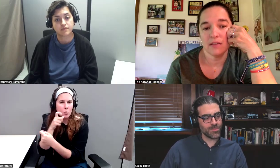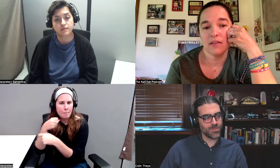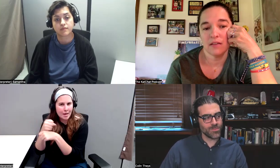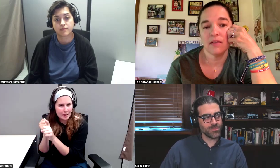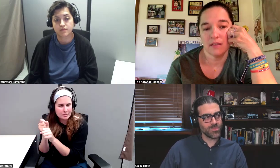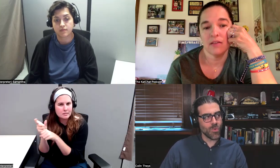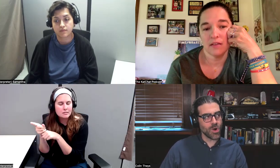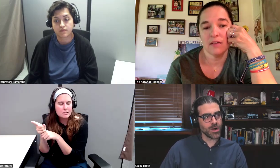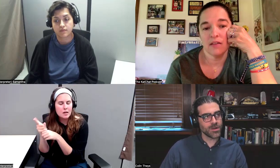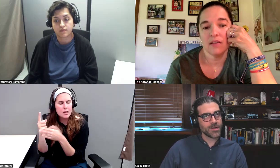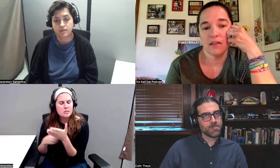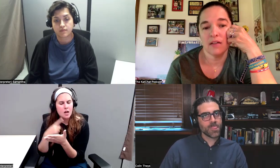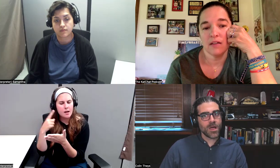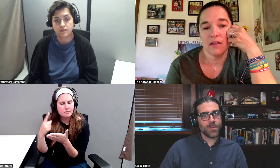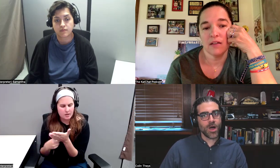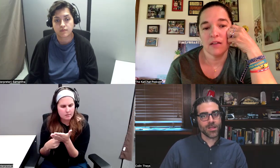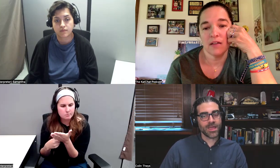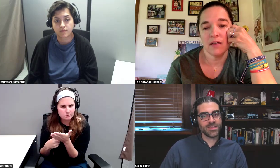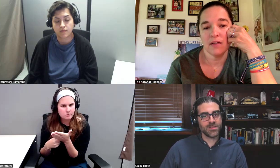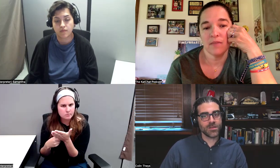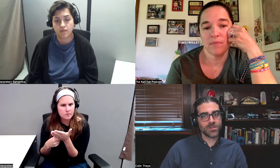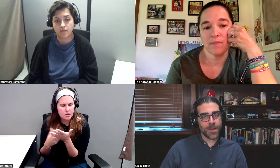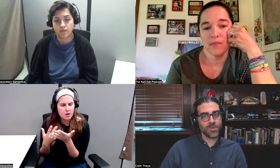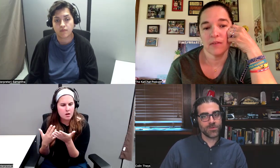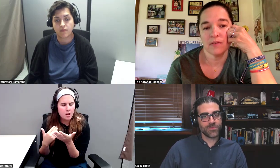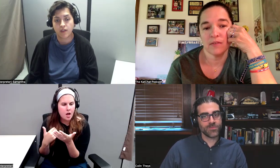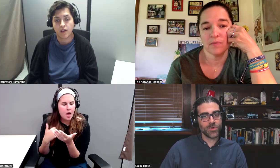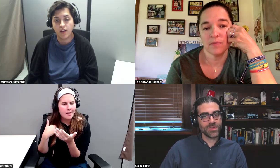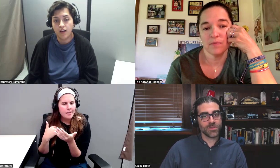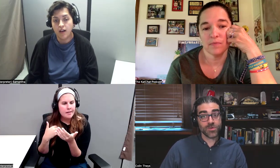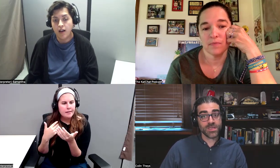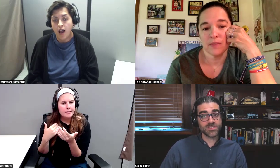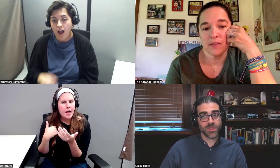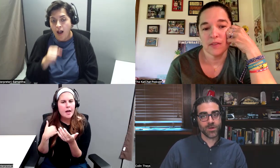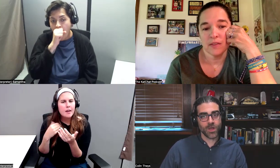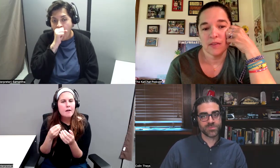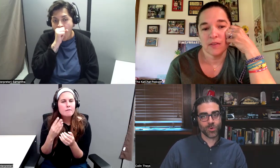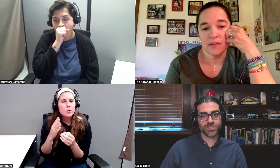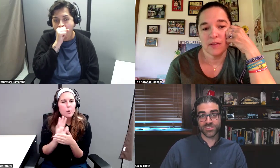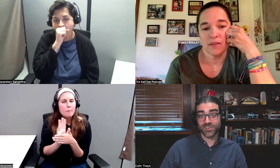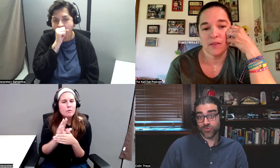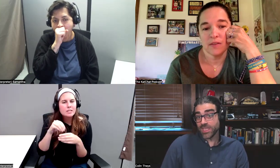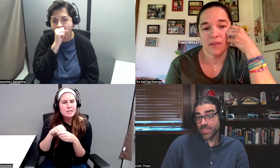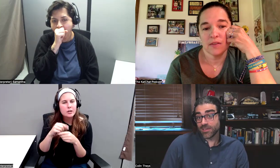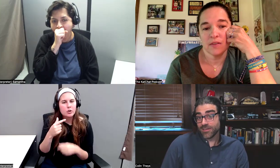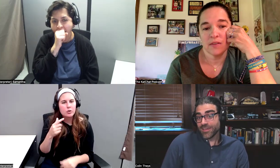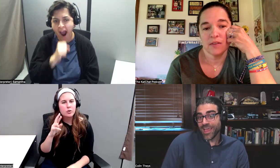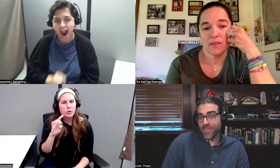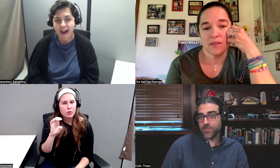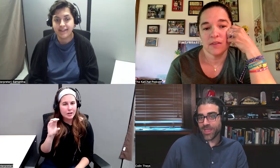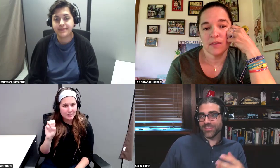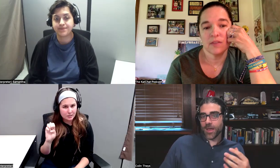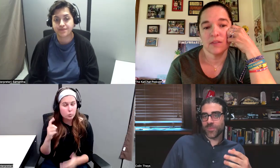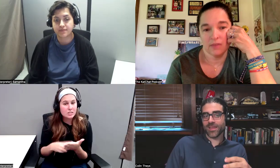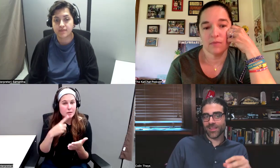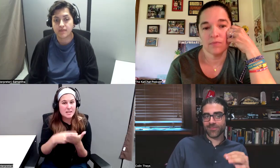they're more apart. Like I did a couple of movies in Greece where there are large portions in Greek. And